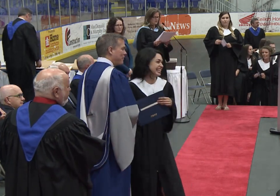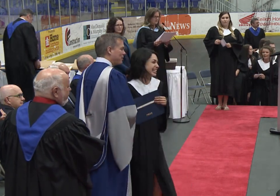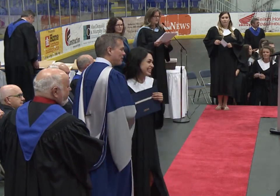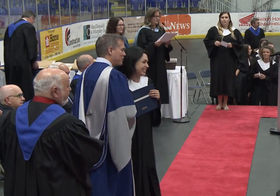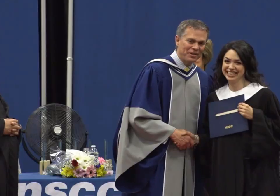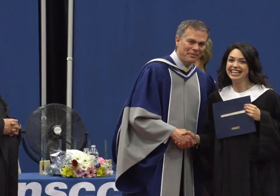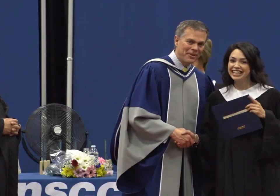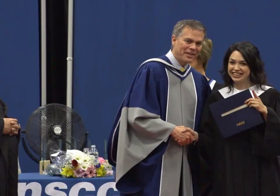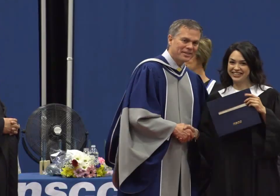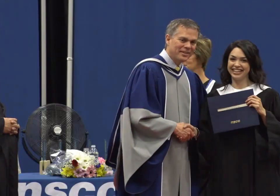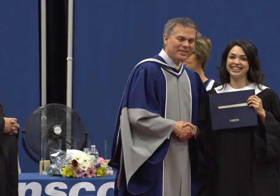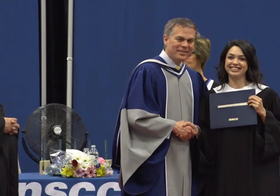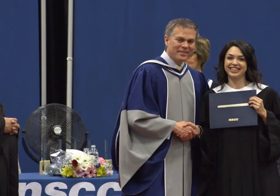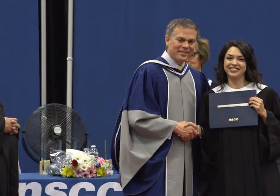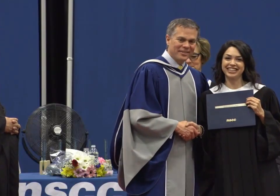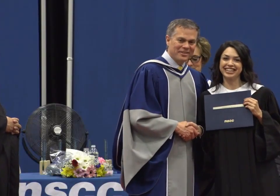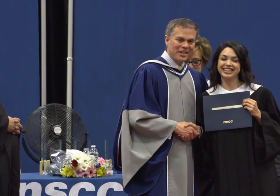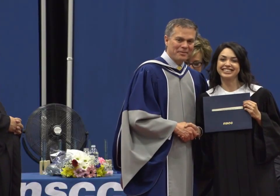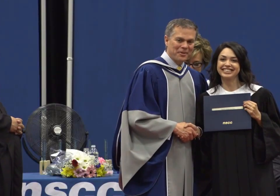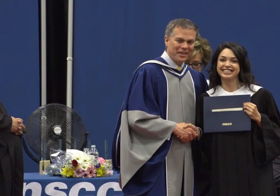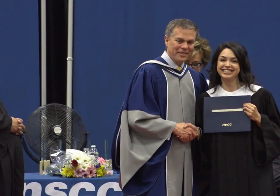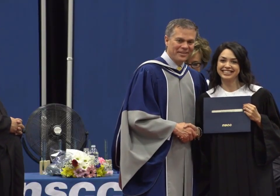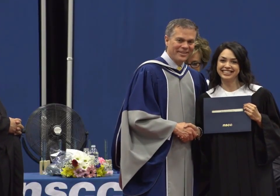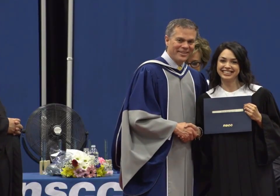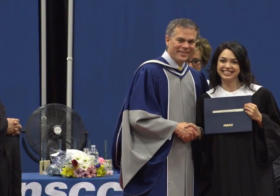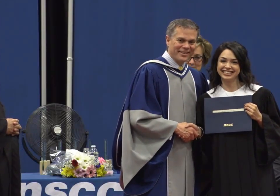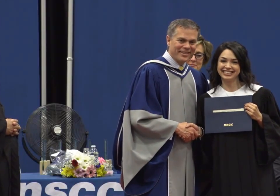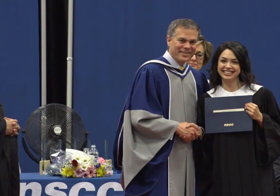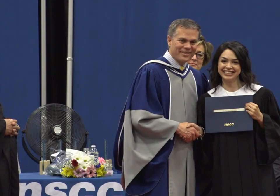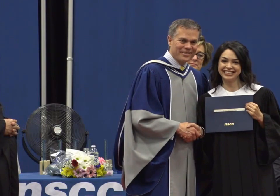Mr. President, the graduates in cosmetology.